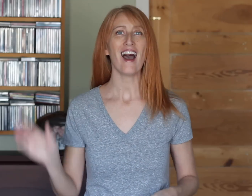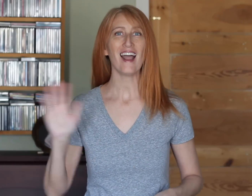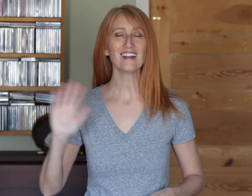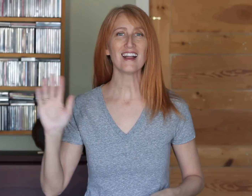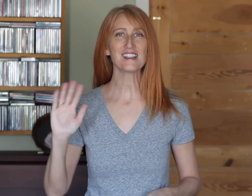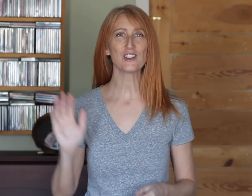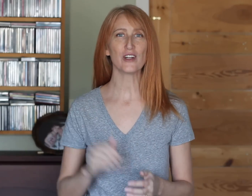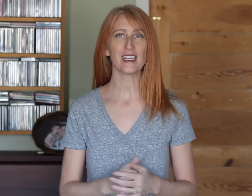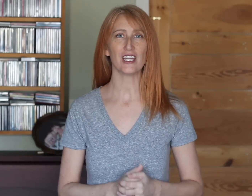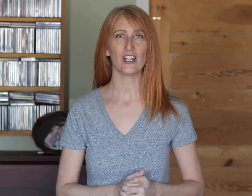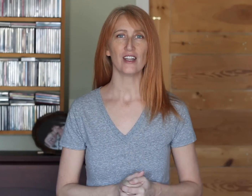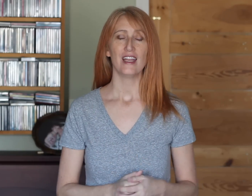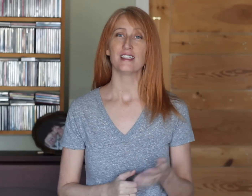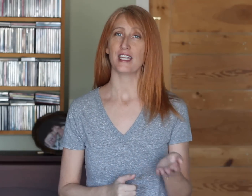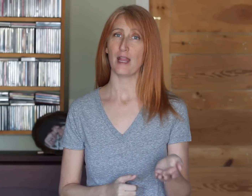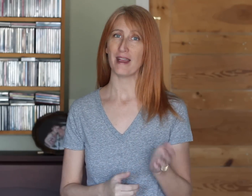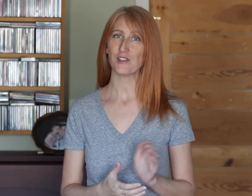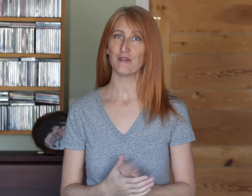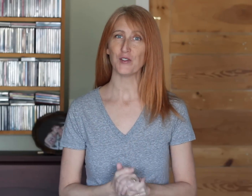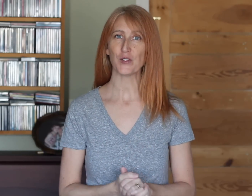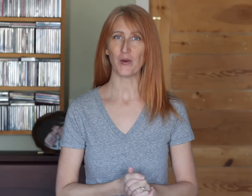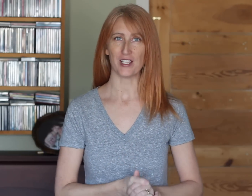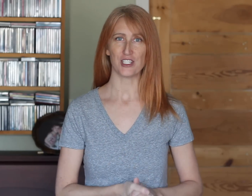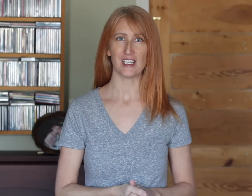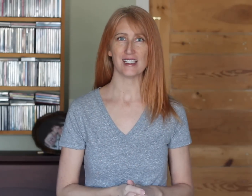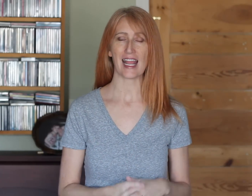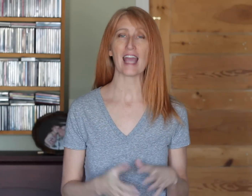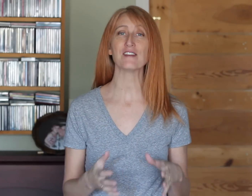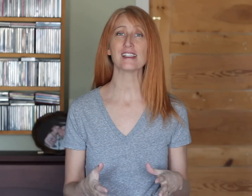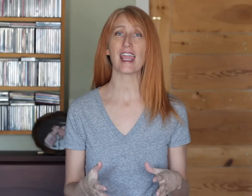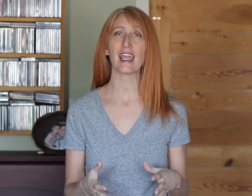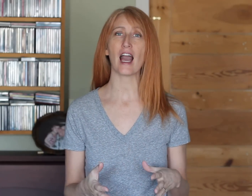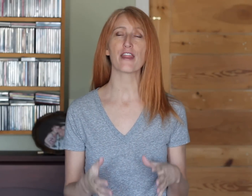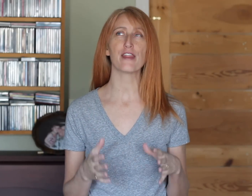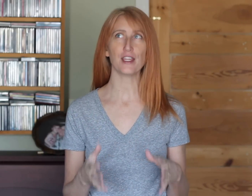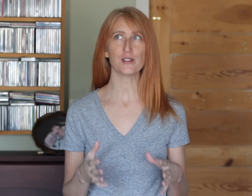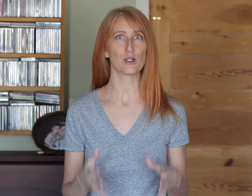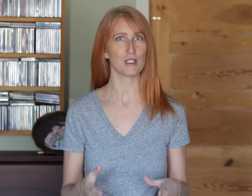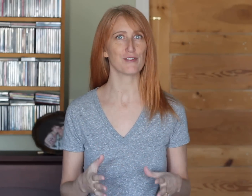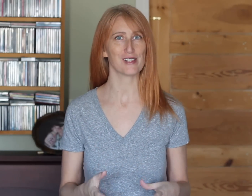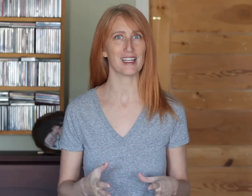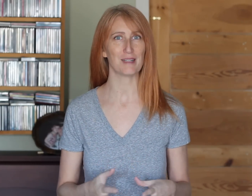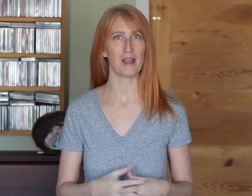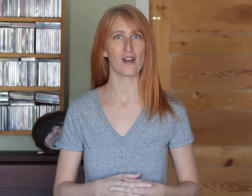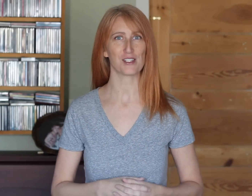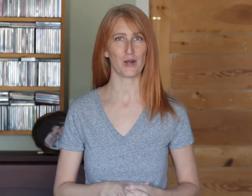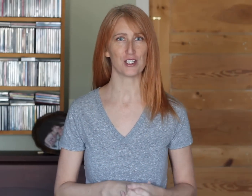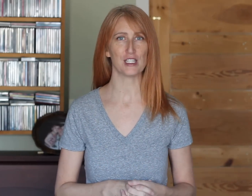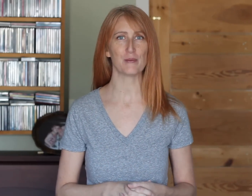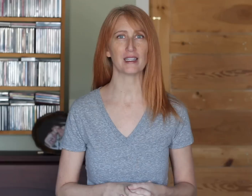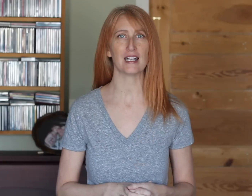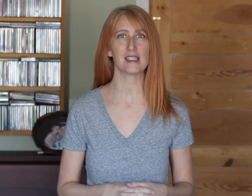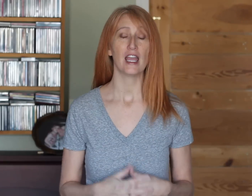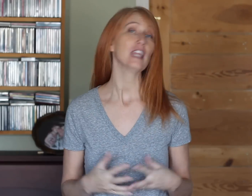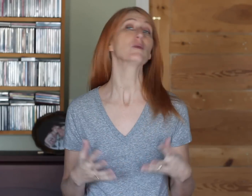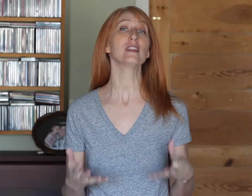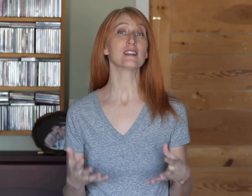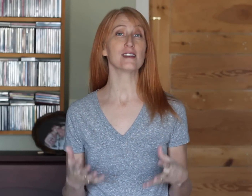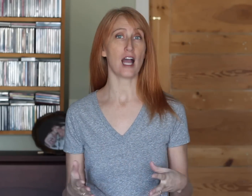Hi guys, Laura here. Today I'm answering viewer questions, and I have to say thank you so much for sending me all these questions because it really does help